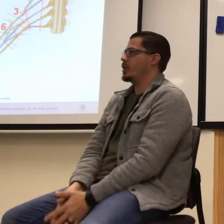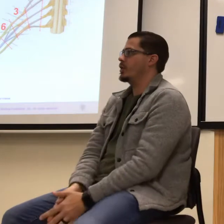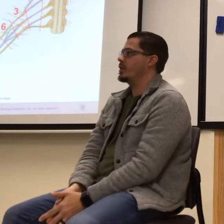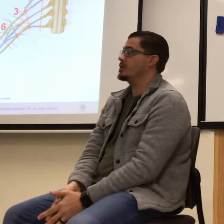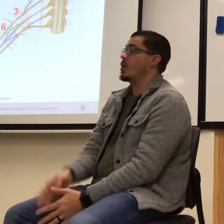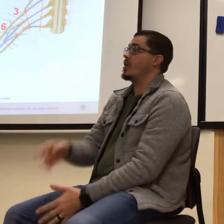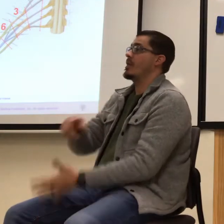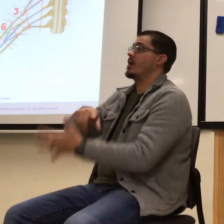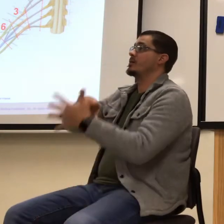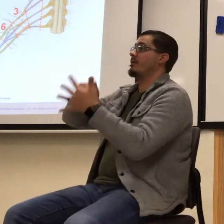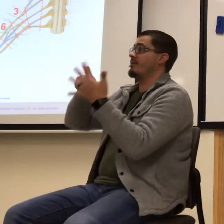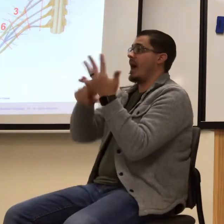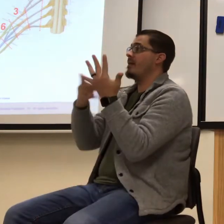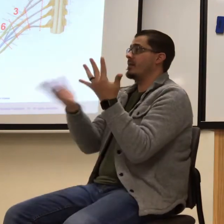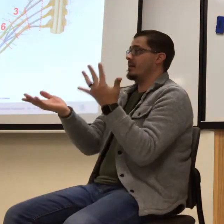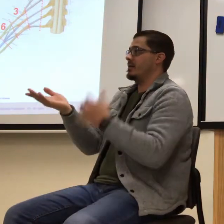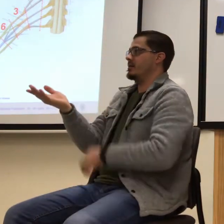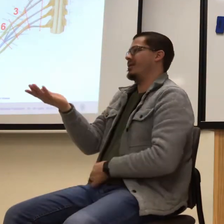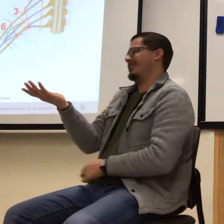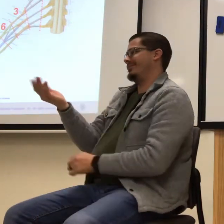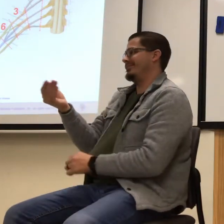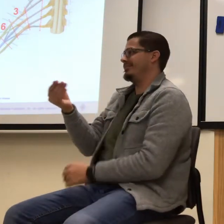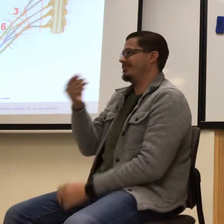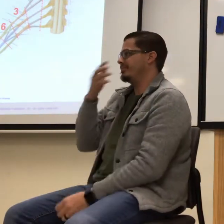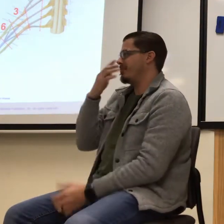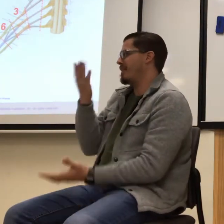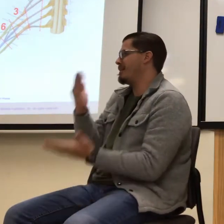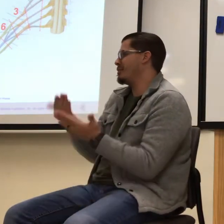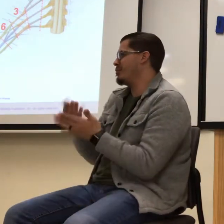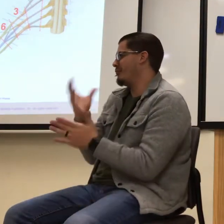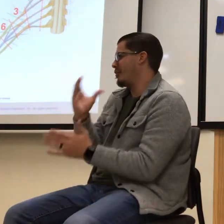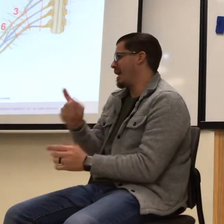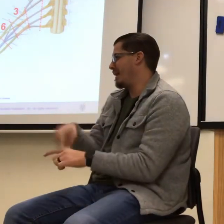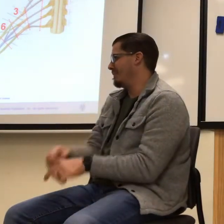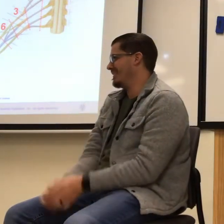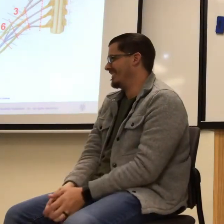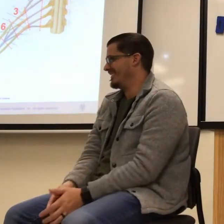there's five things here. 1, 2, 3, 4, 5. Okay.